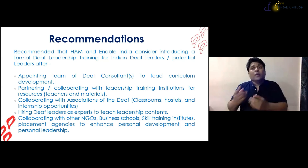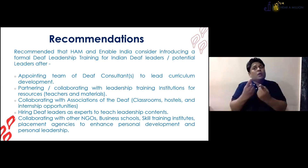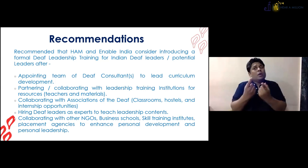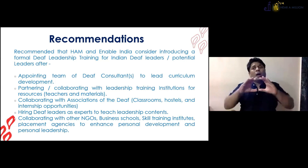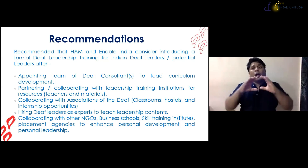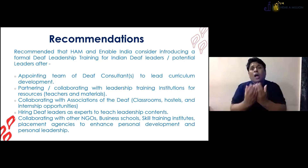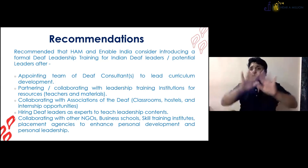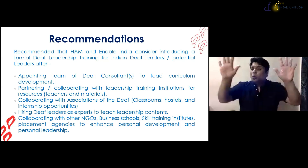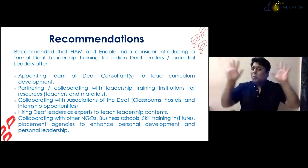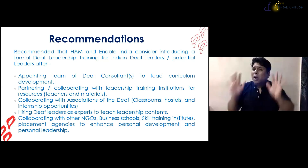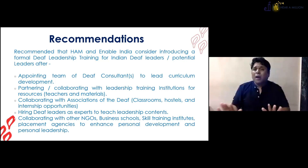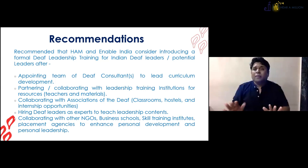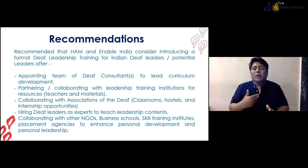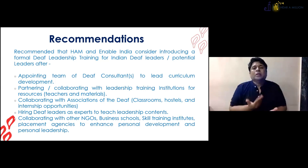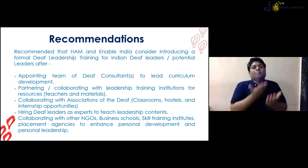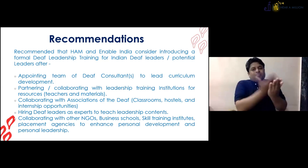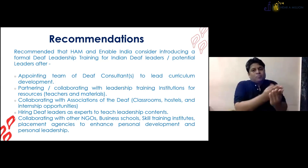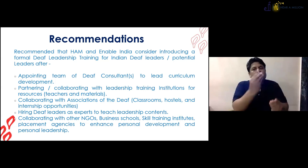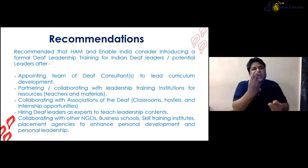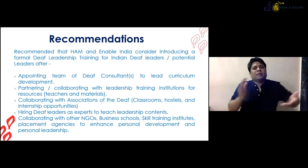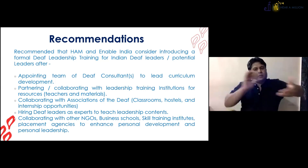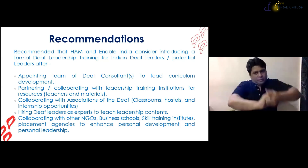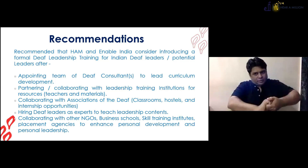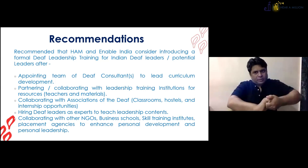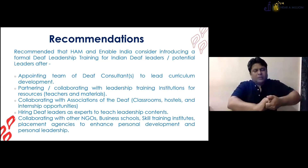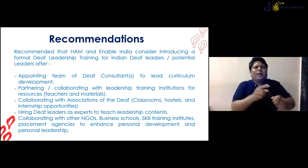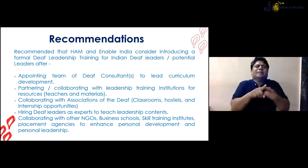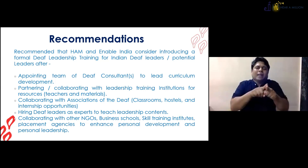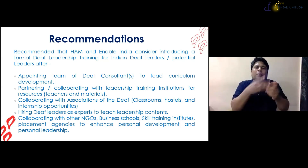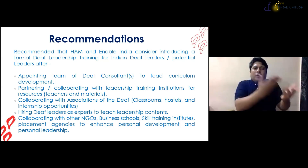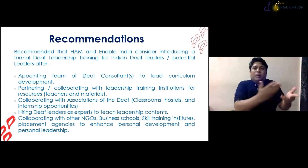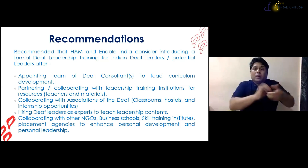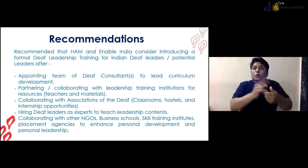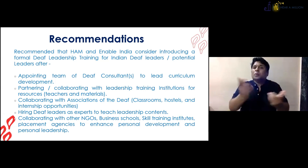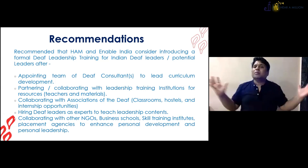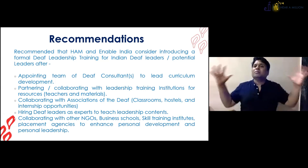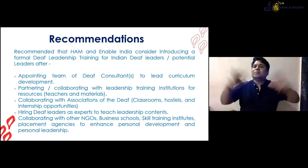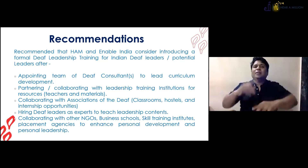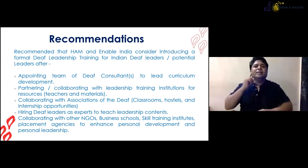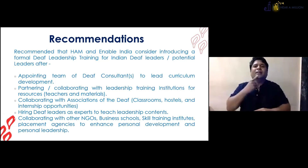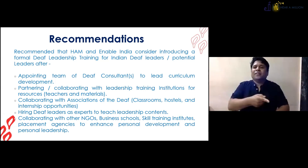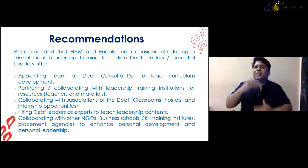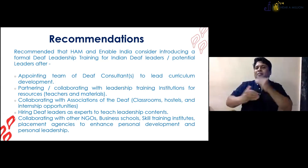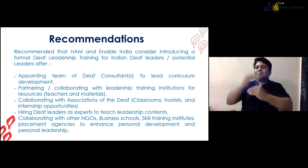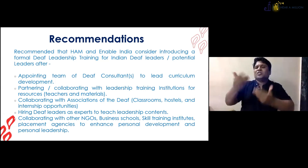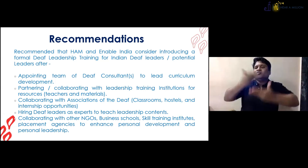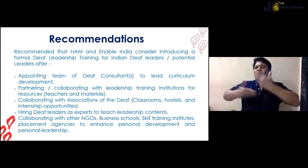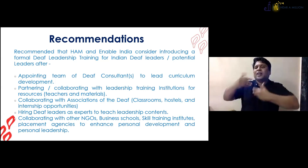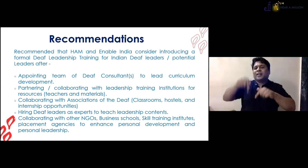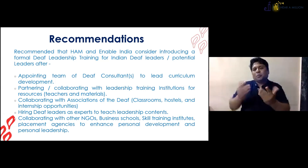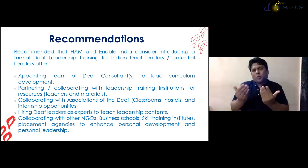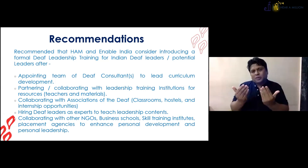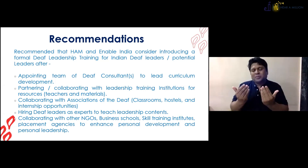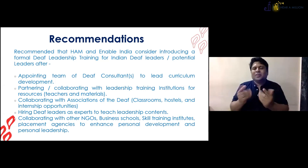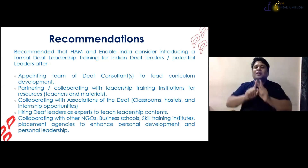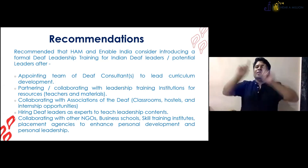there, kitchens there, classrooms, everything's there. So we have proposed with them that if we could partner. Just an example. So